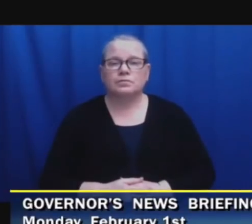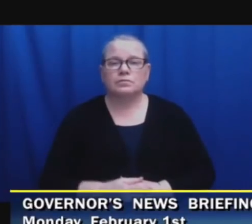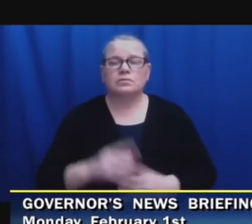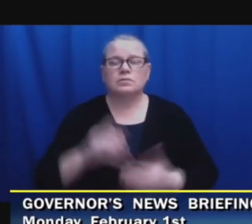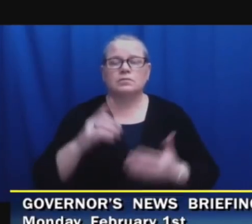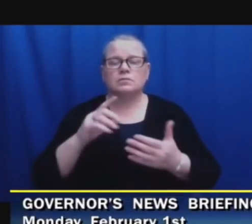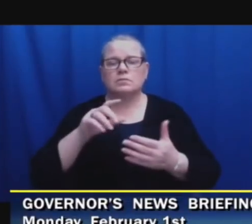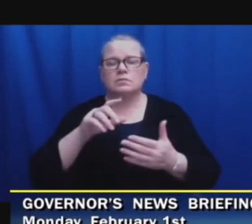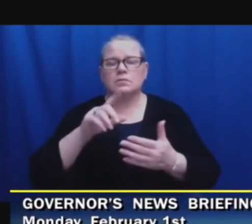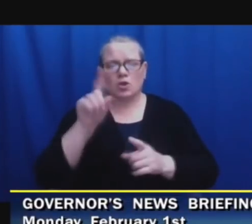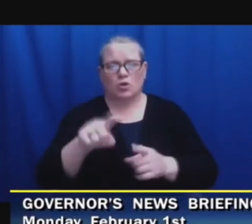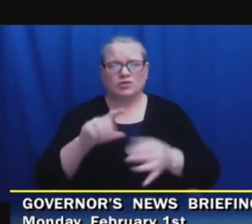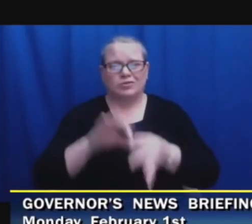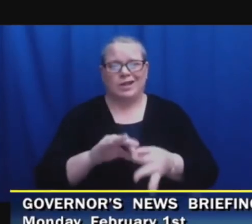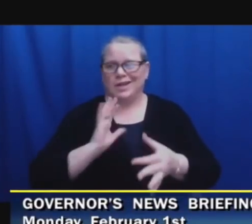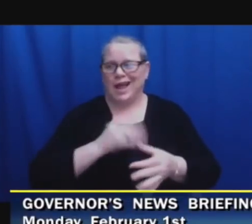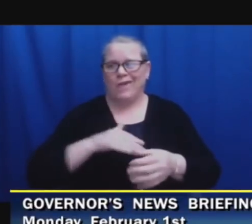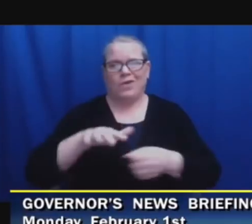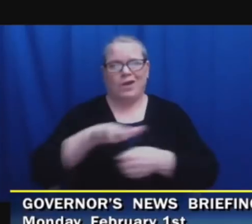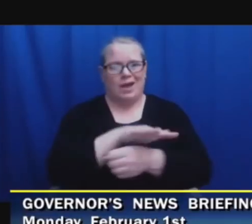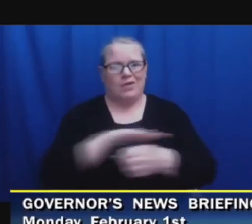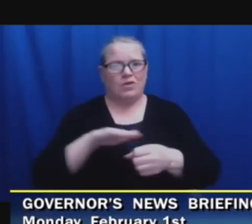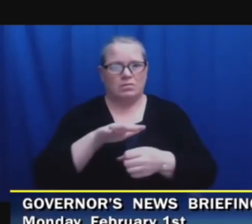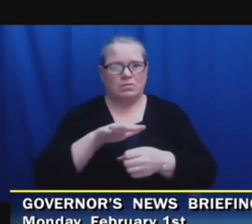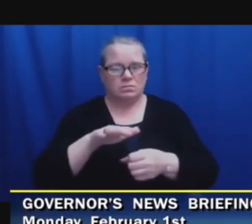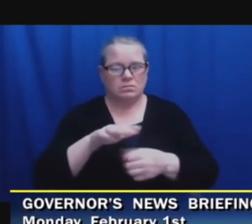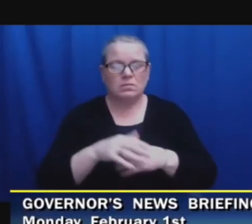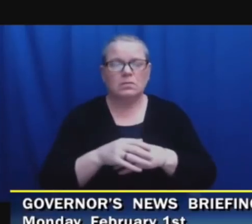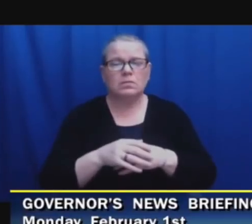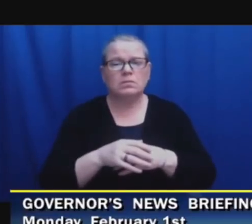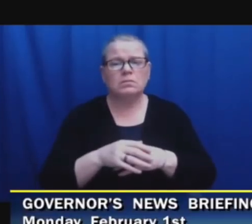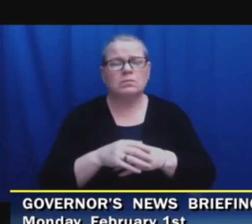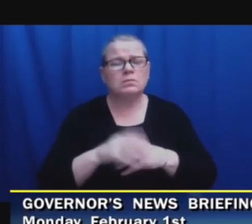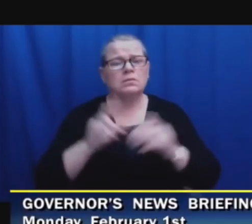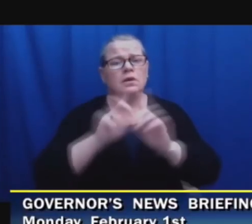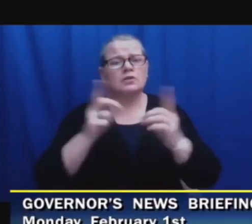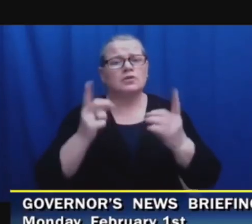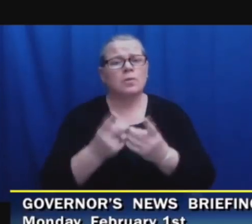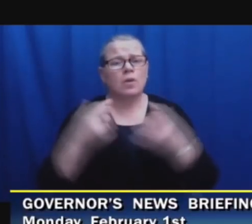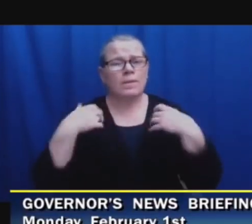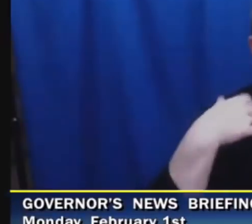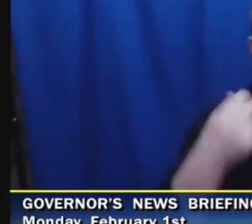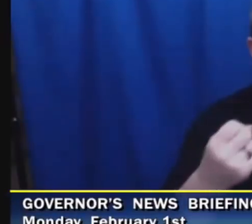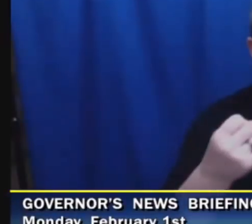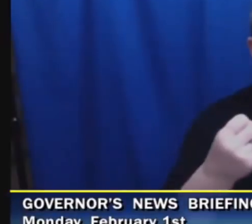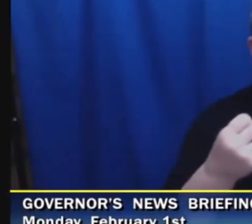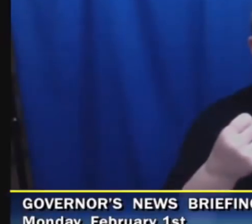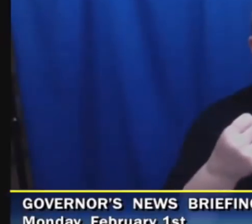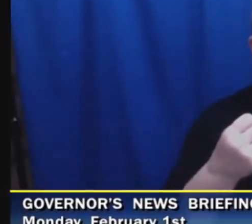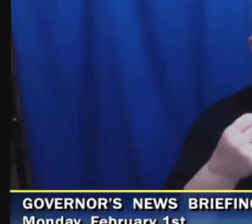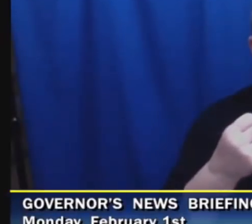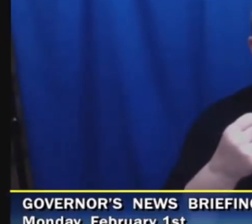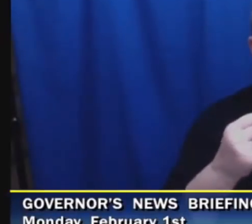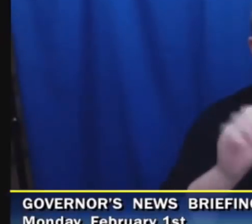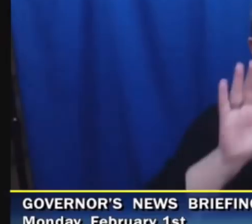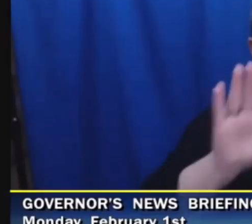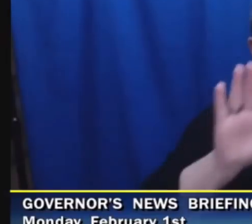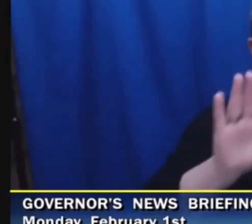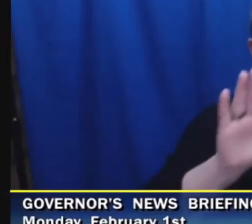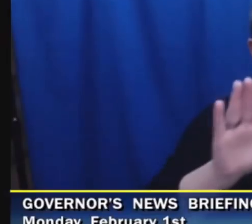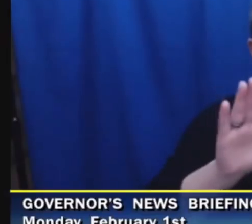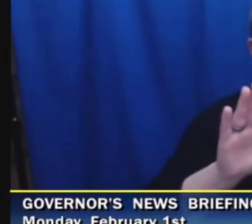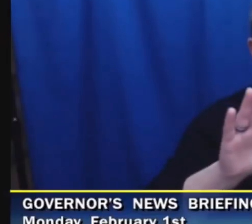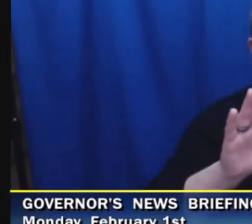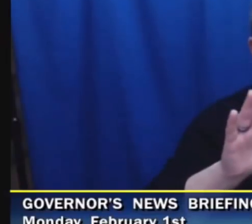Is there any update on the Department of Health inquiry regarding the distributions of